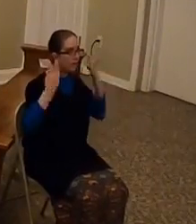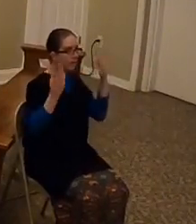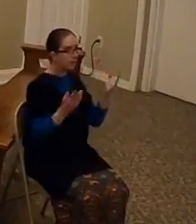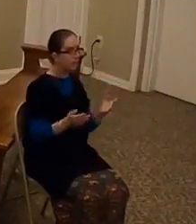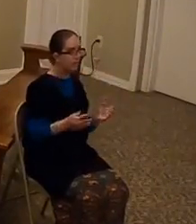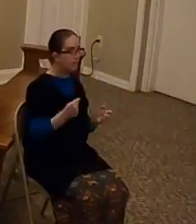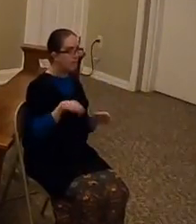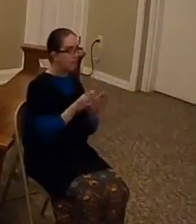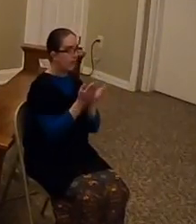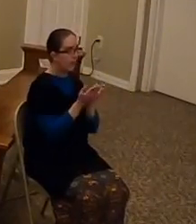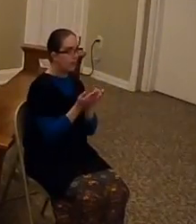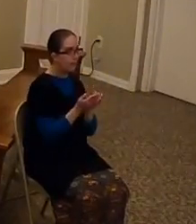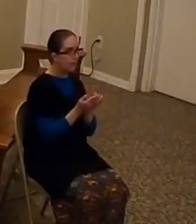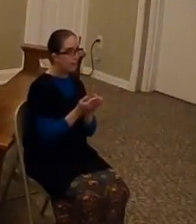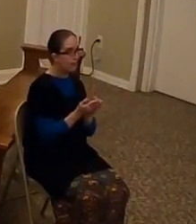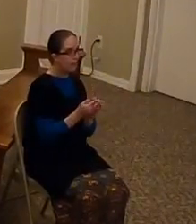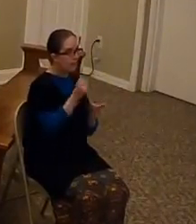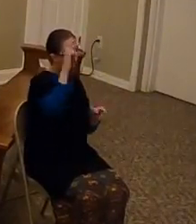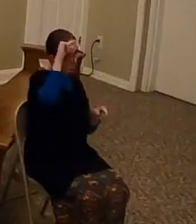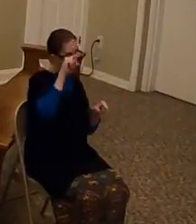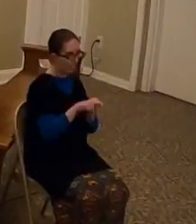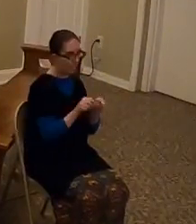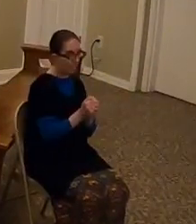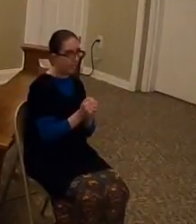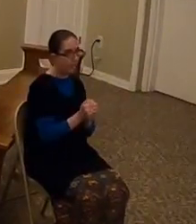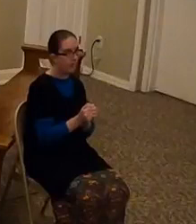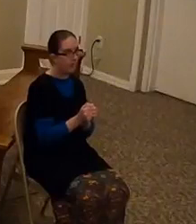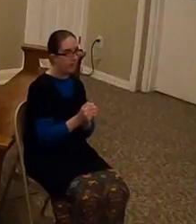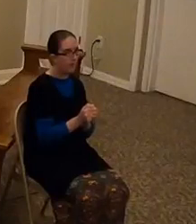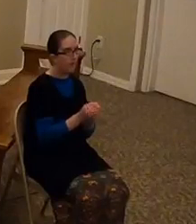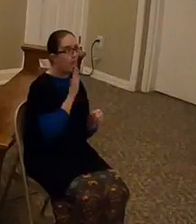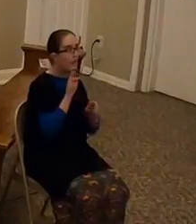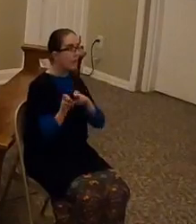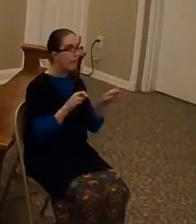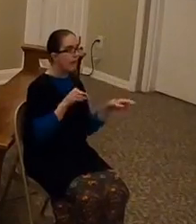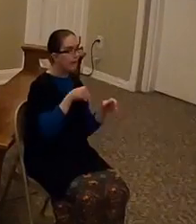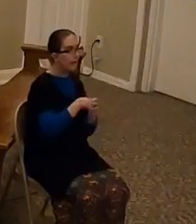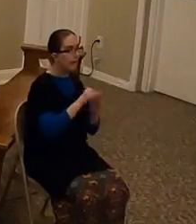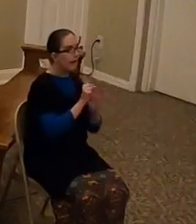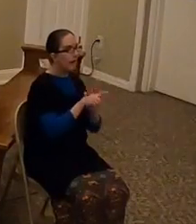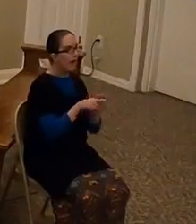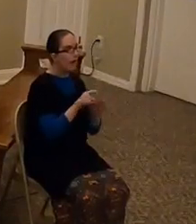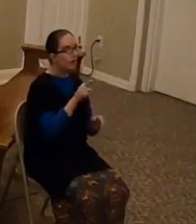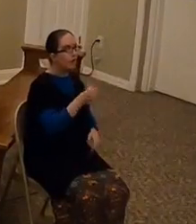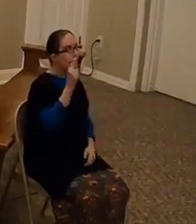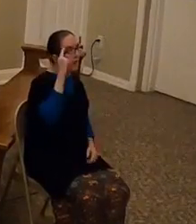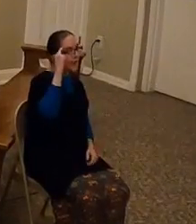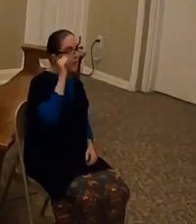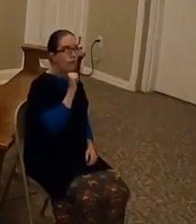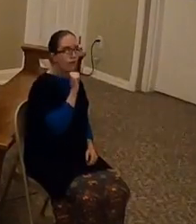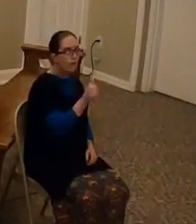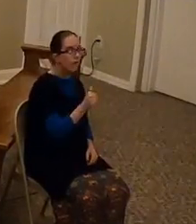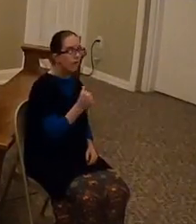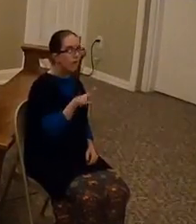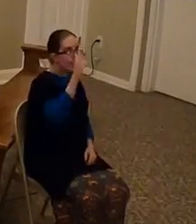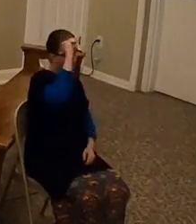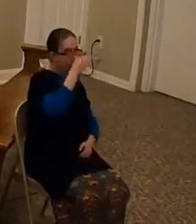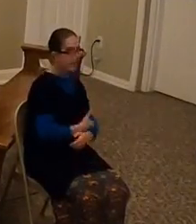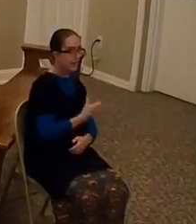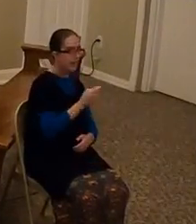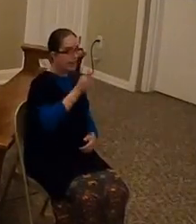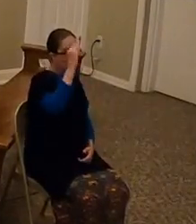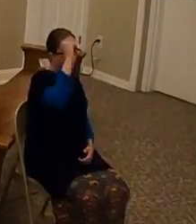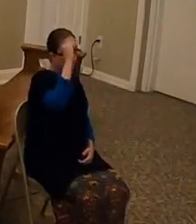Hallelujah. And the Bible bears that out. Be ready, for in such an hour as ye think not the Son of Man